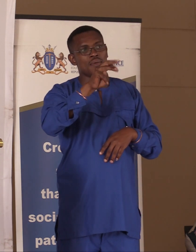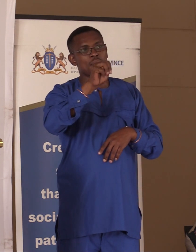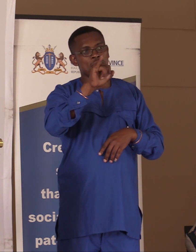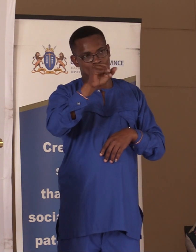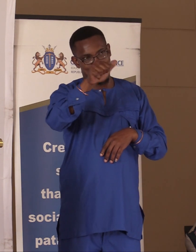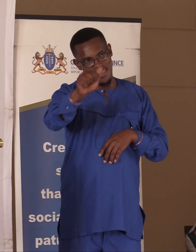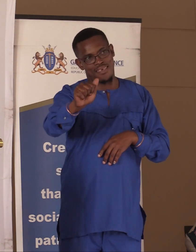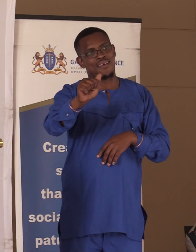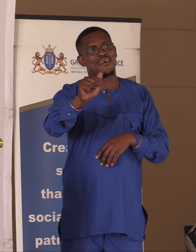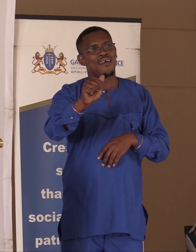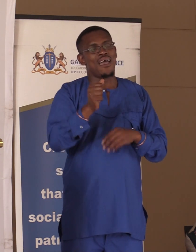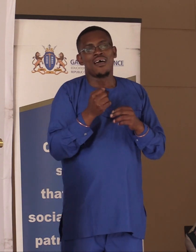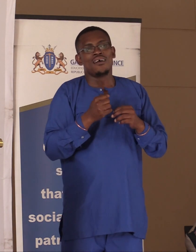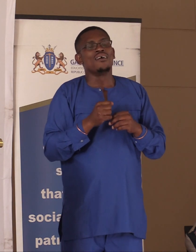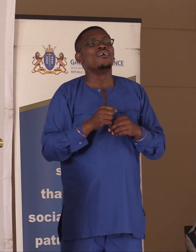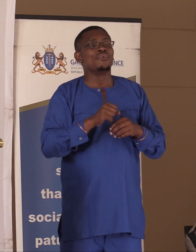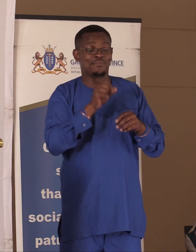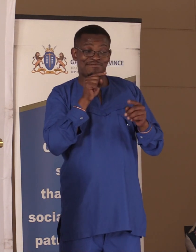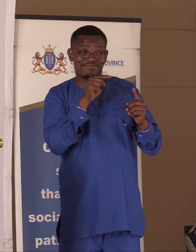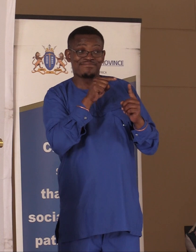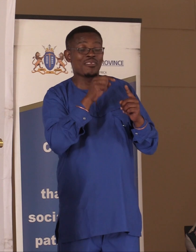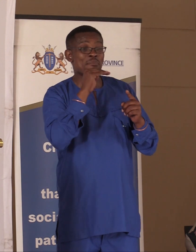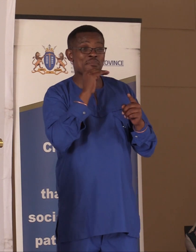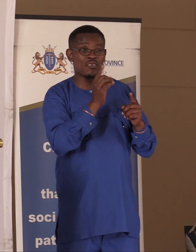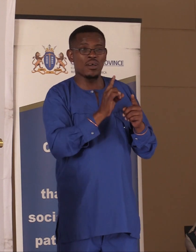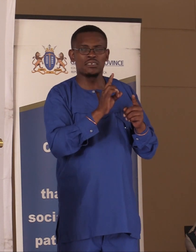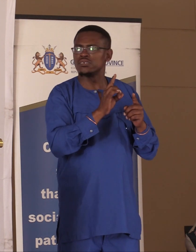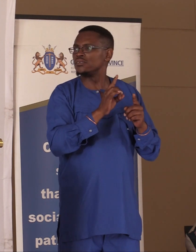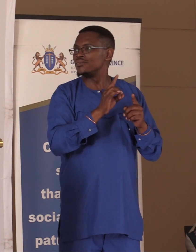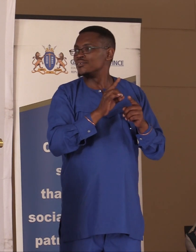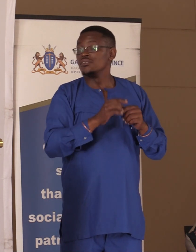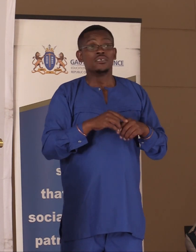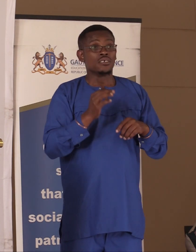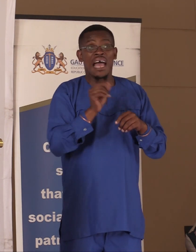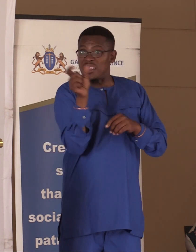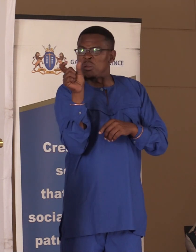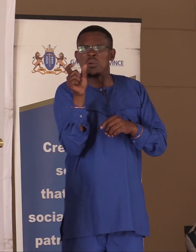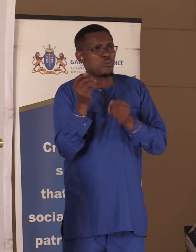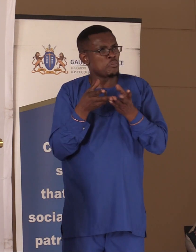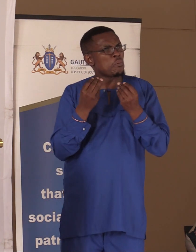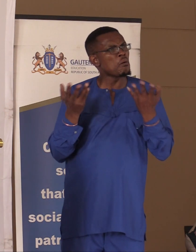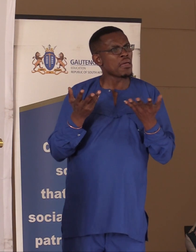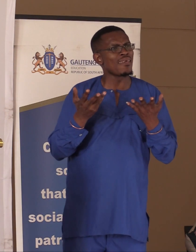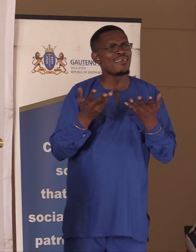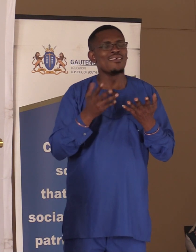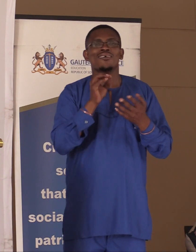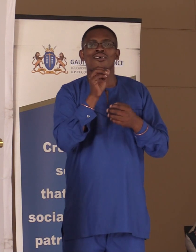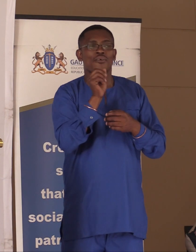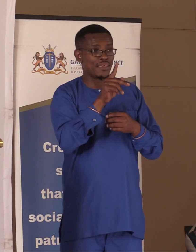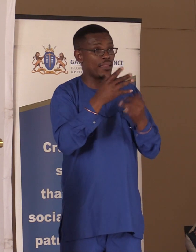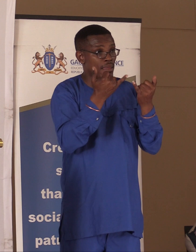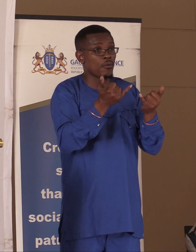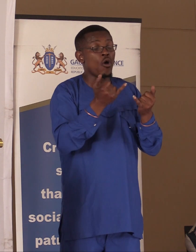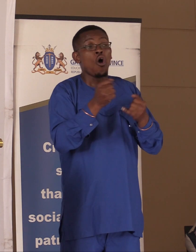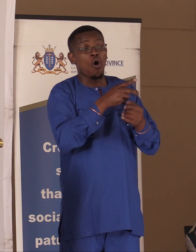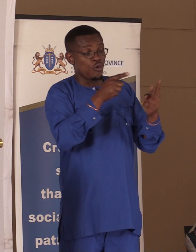Hypothermia, I hope my learners are getting it. Hypothermia, it's like, oh, well, I hope you're getting it. Right? Now,